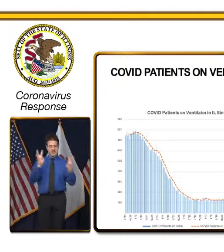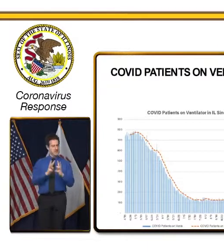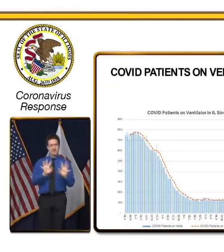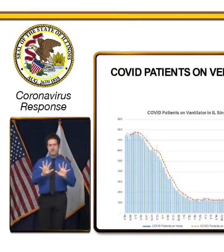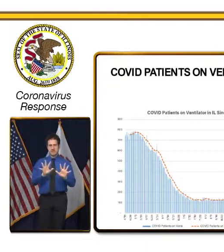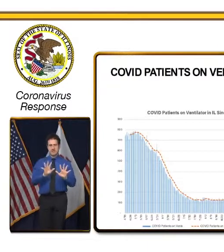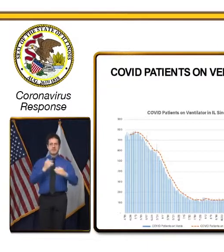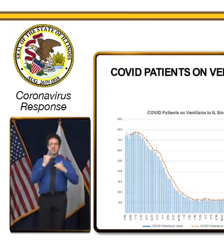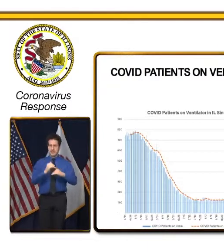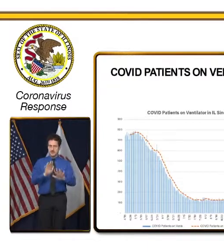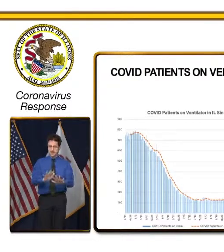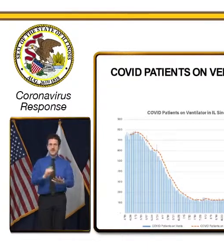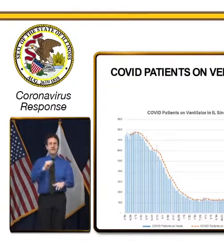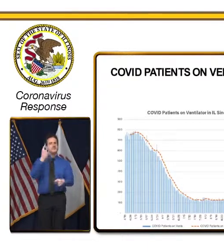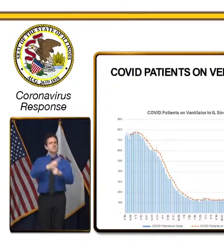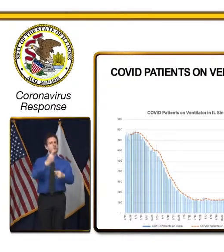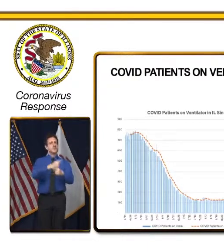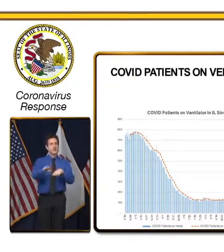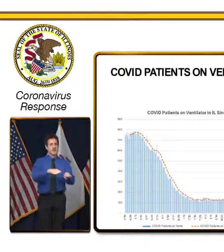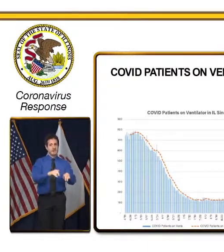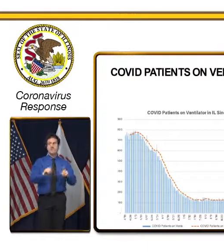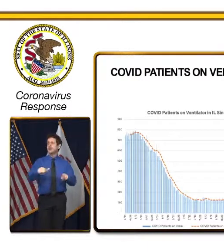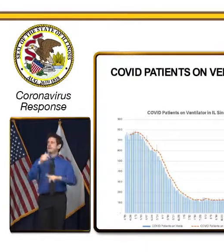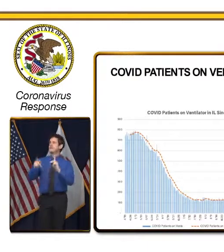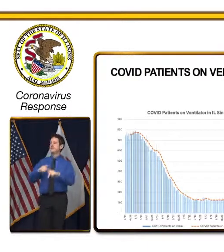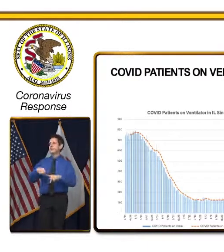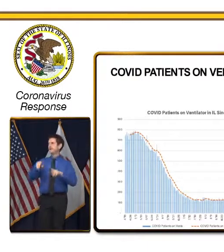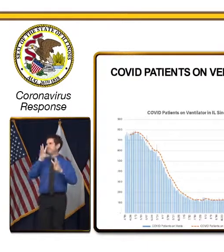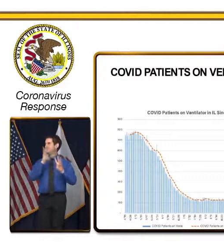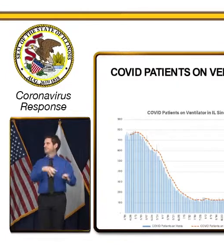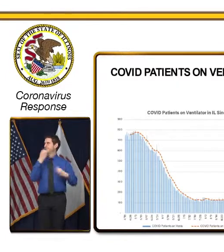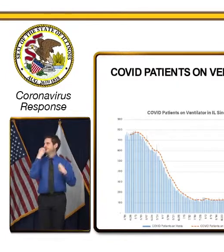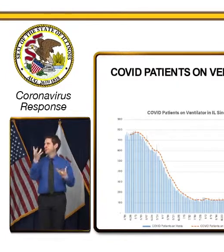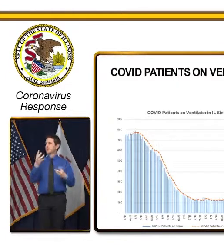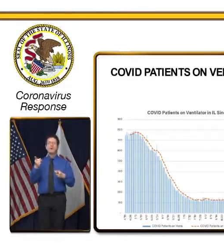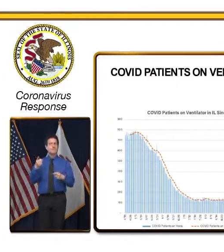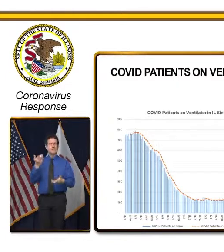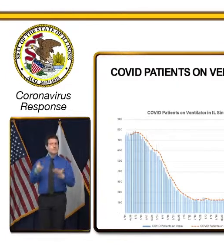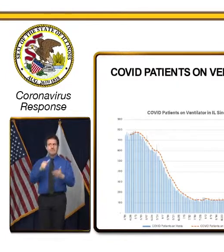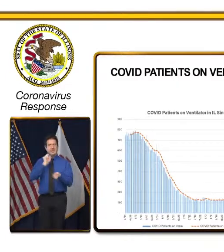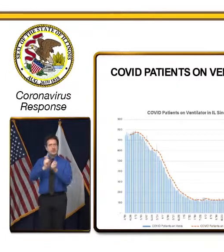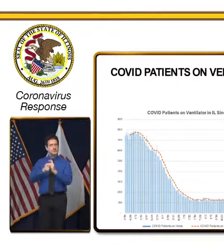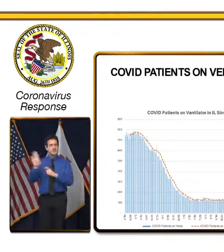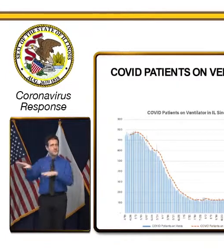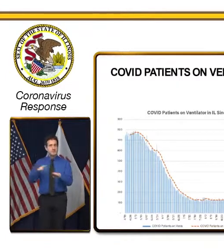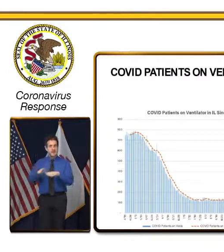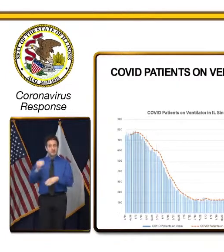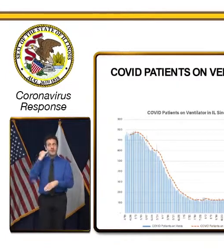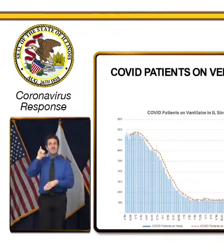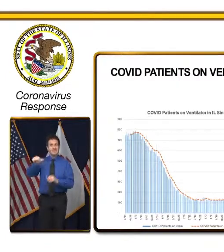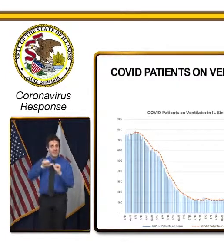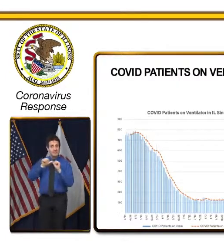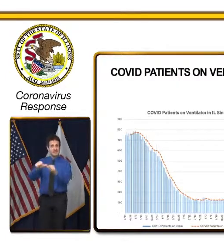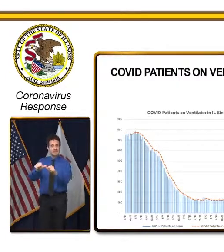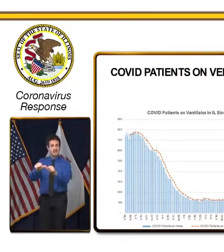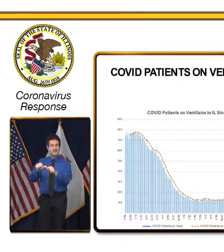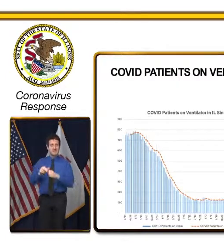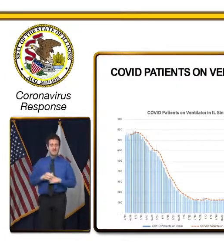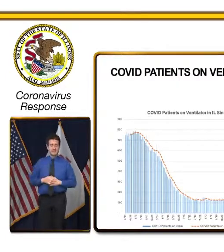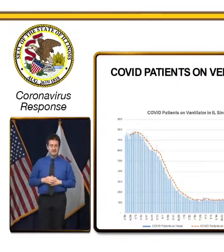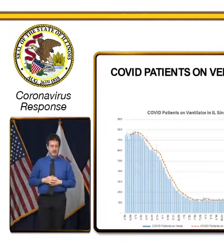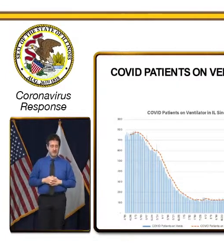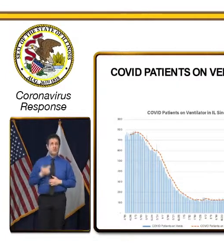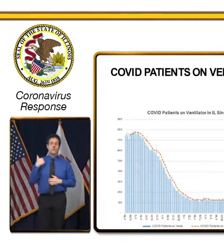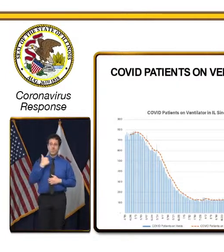it. But if others don't change their behavior, which we're going to experience, if they don't change